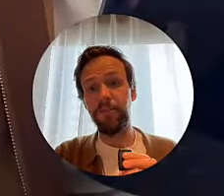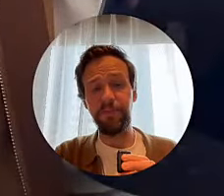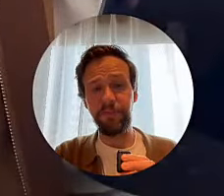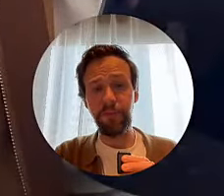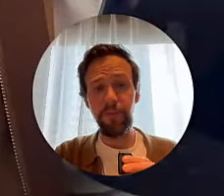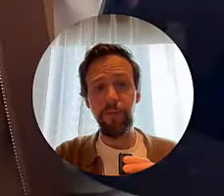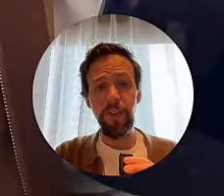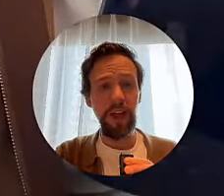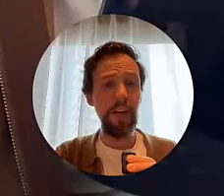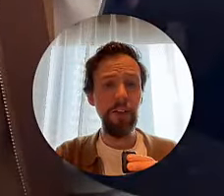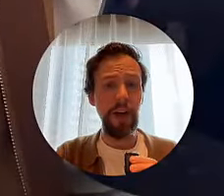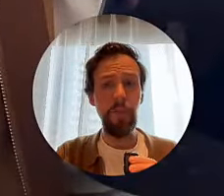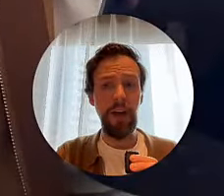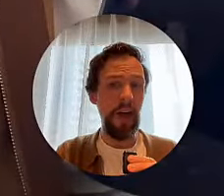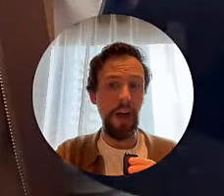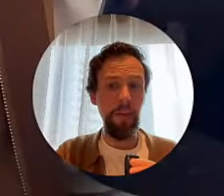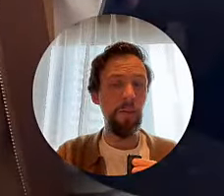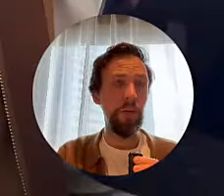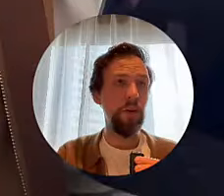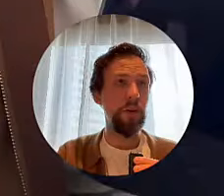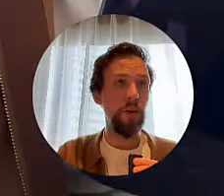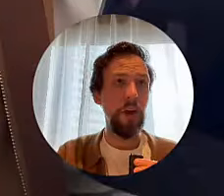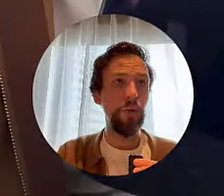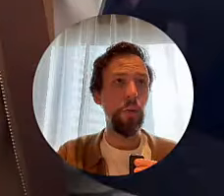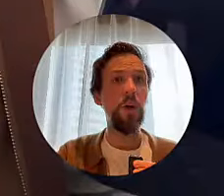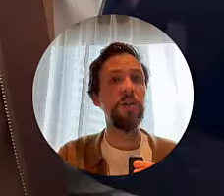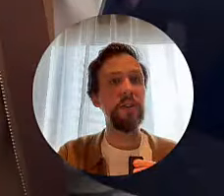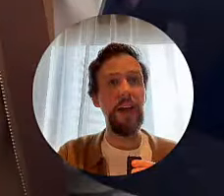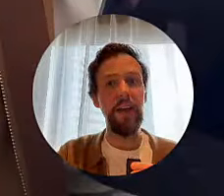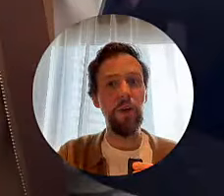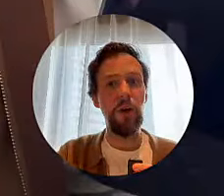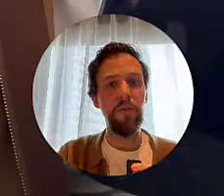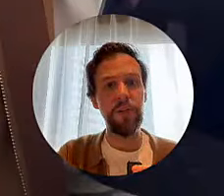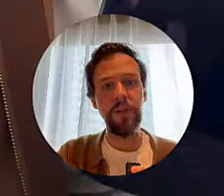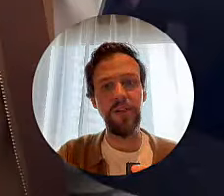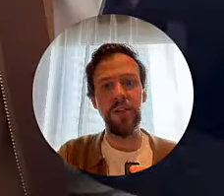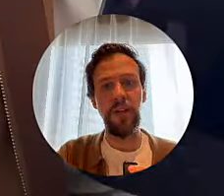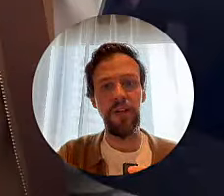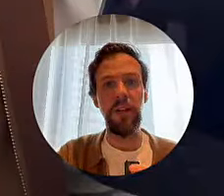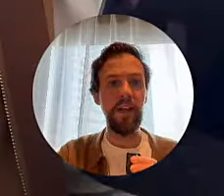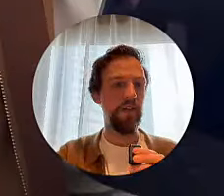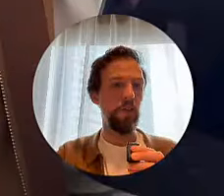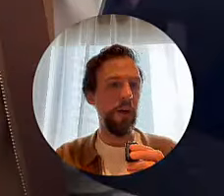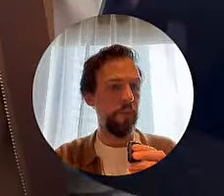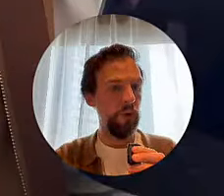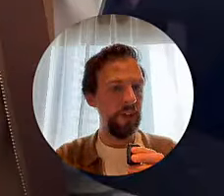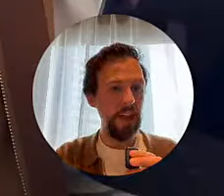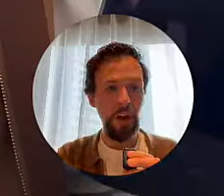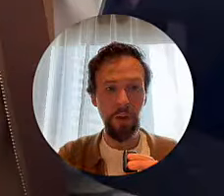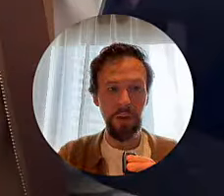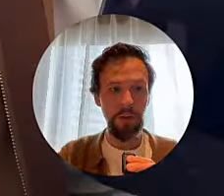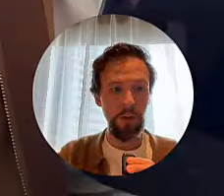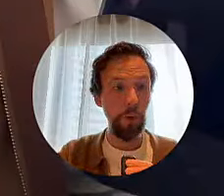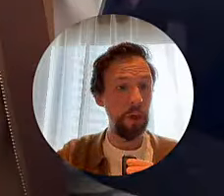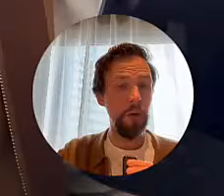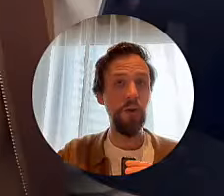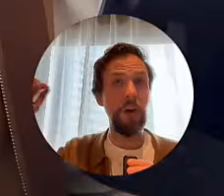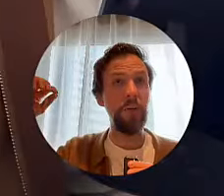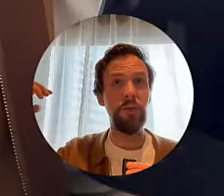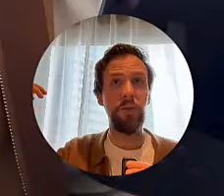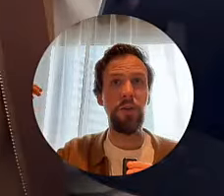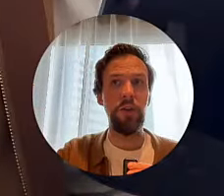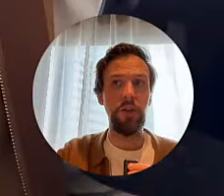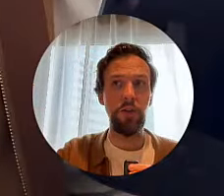again. Every time I'm around the world at a conference, like I'm right now in